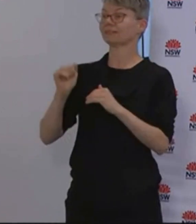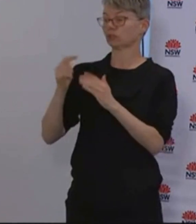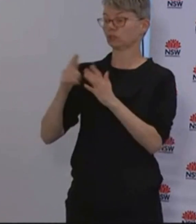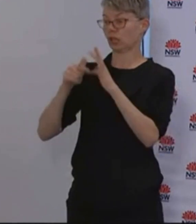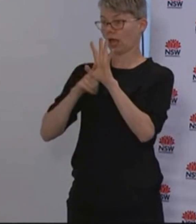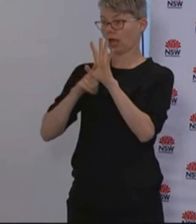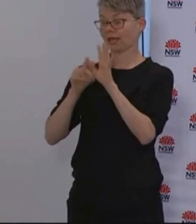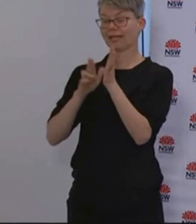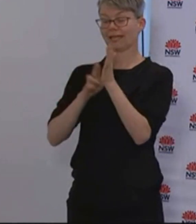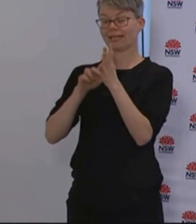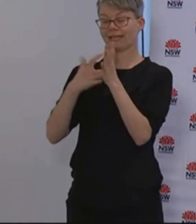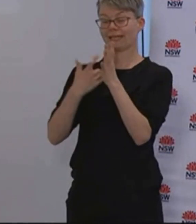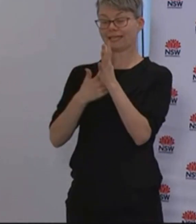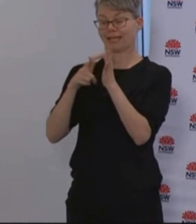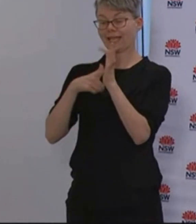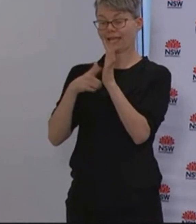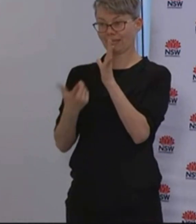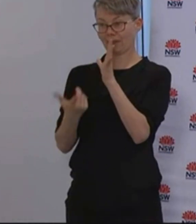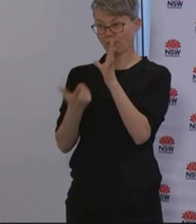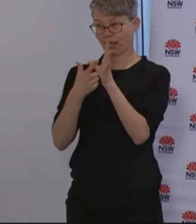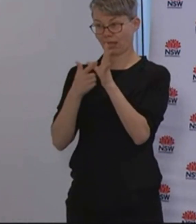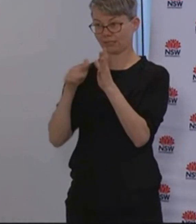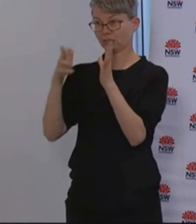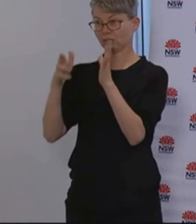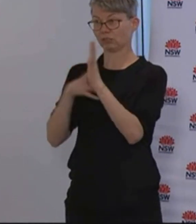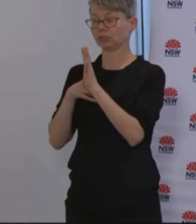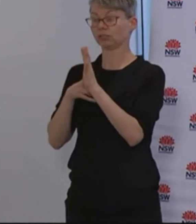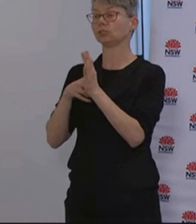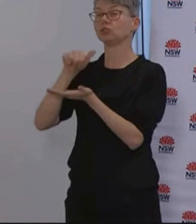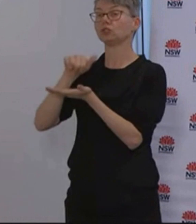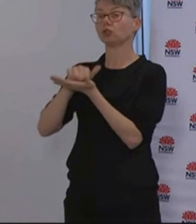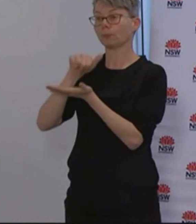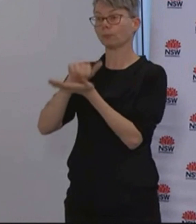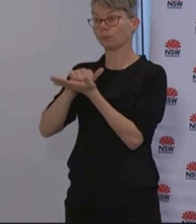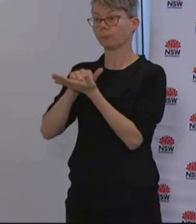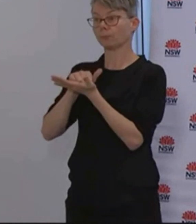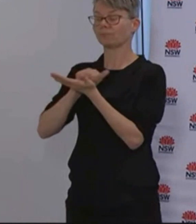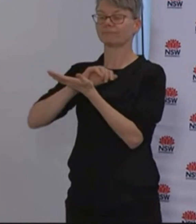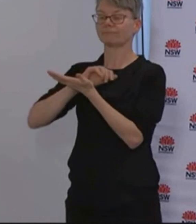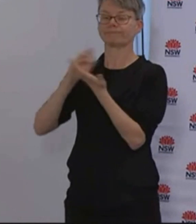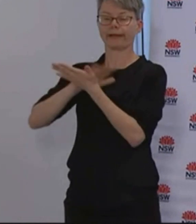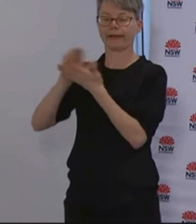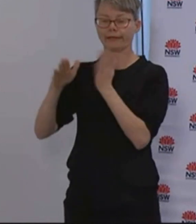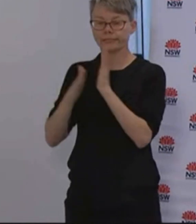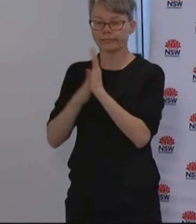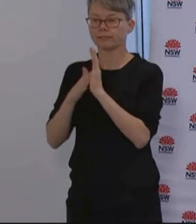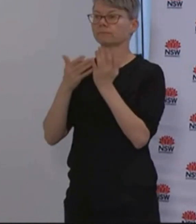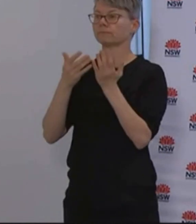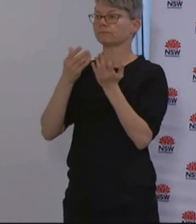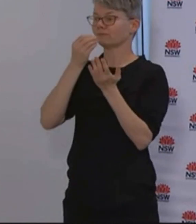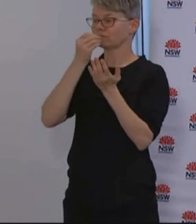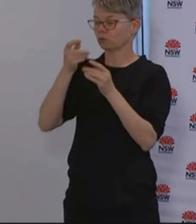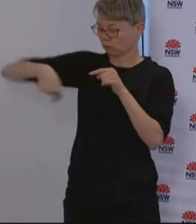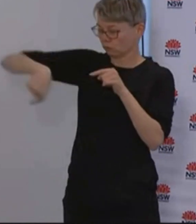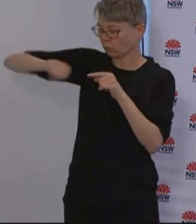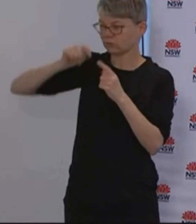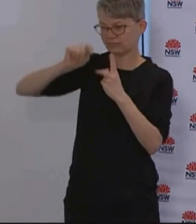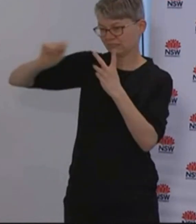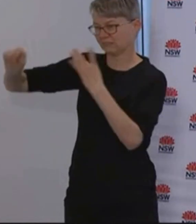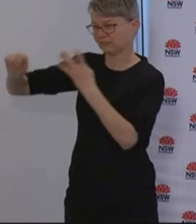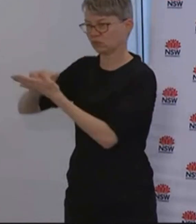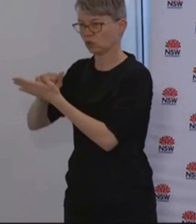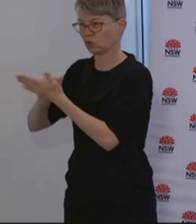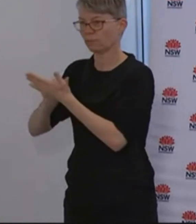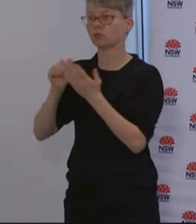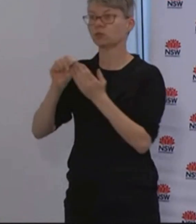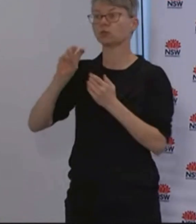Kmart, Target, Best and Lest, H&M and the food court area. And on the 27th of June, the